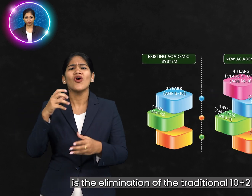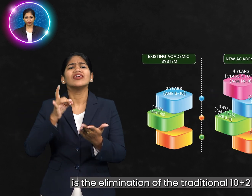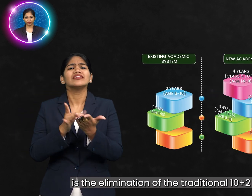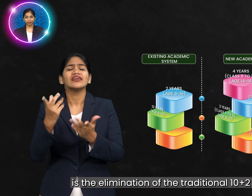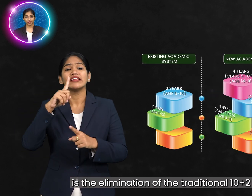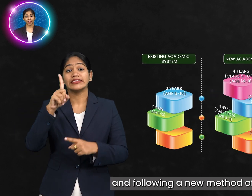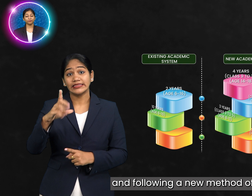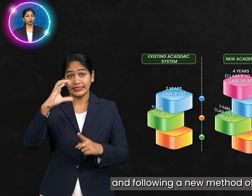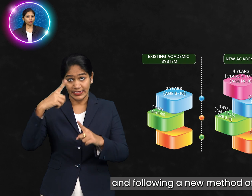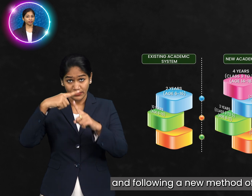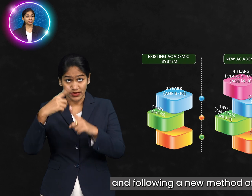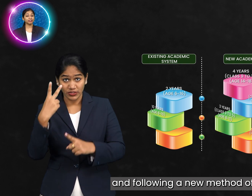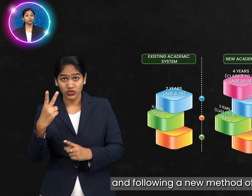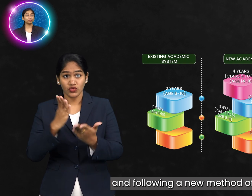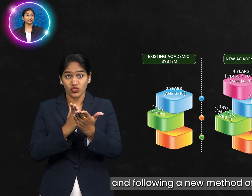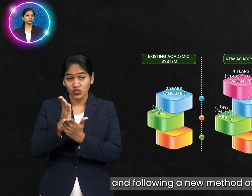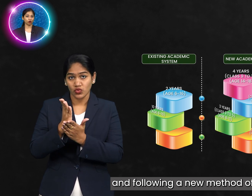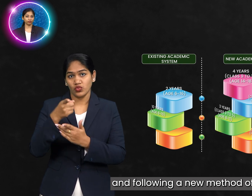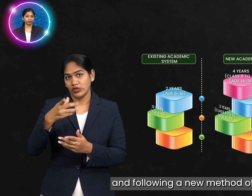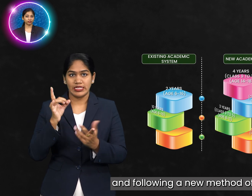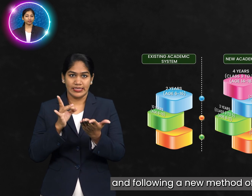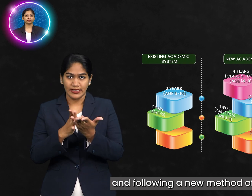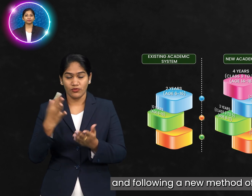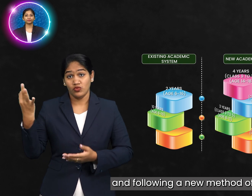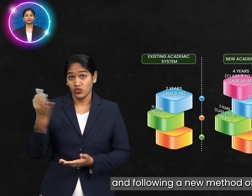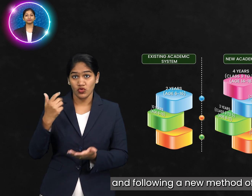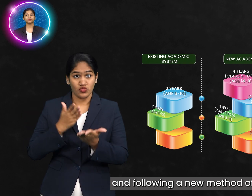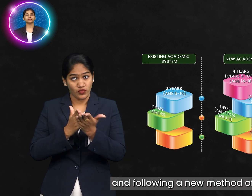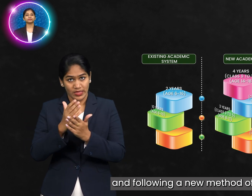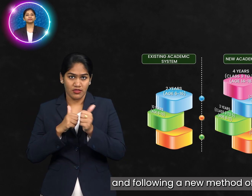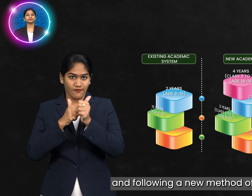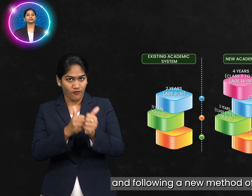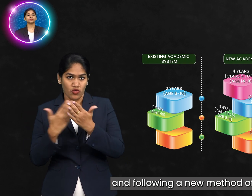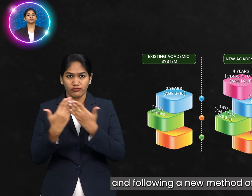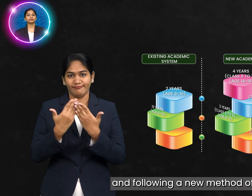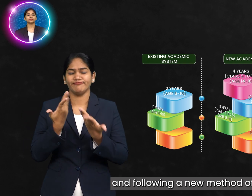structure and following a new method of